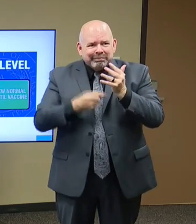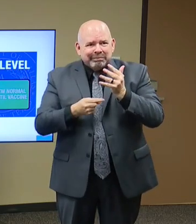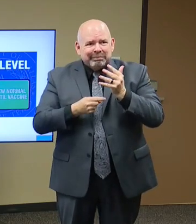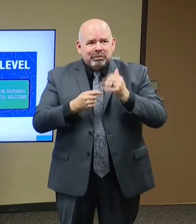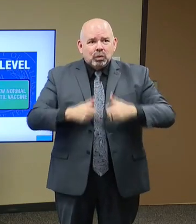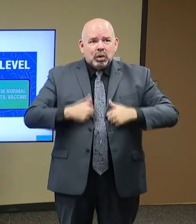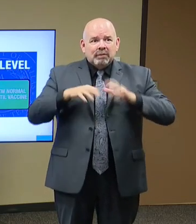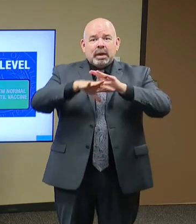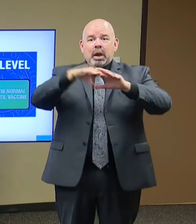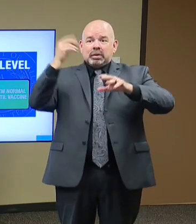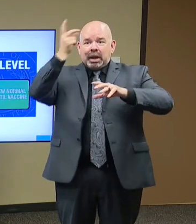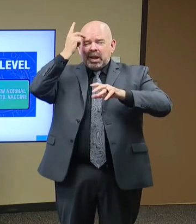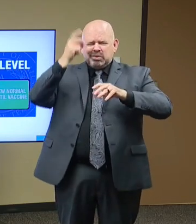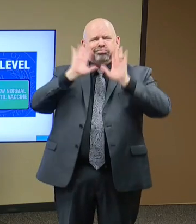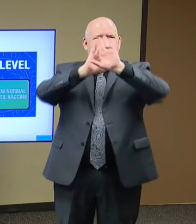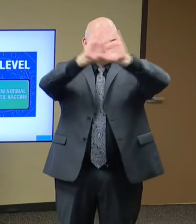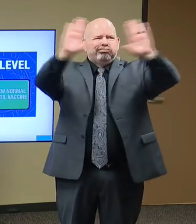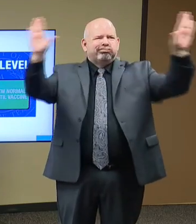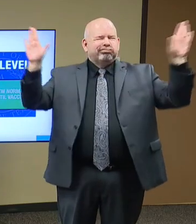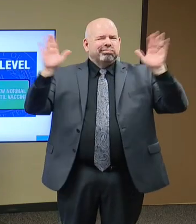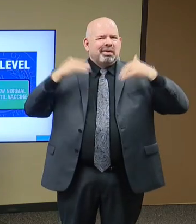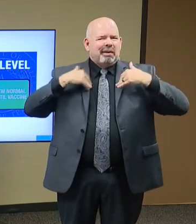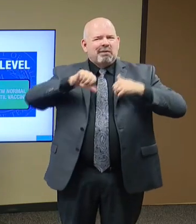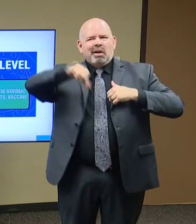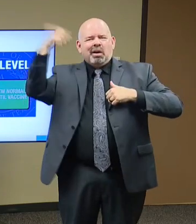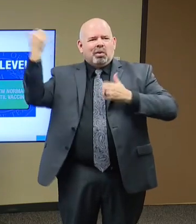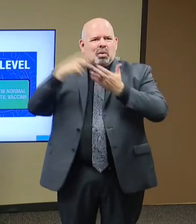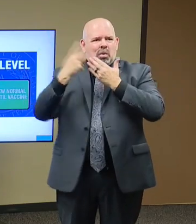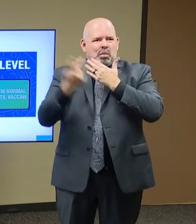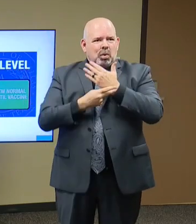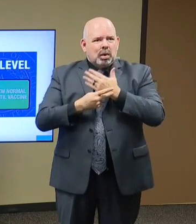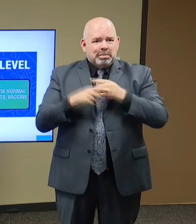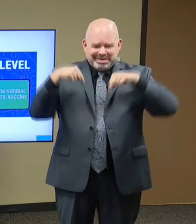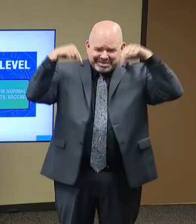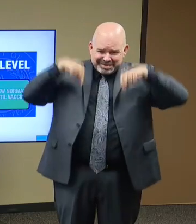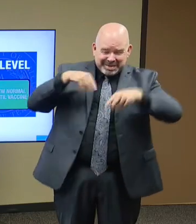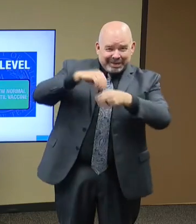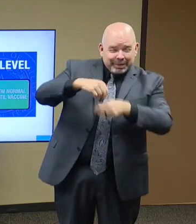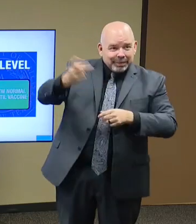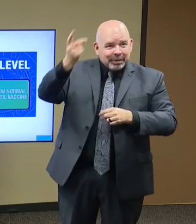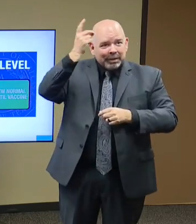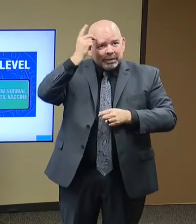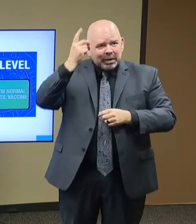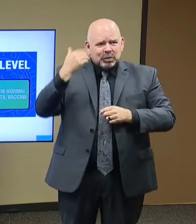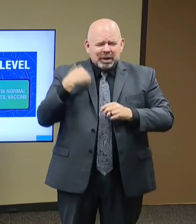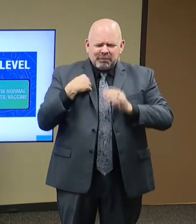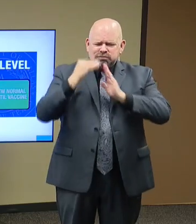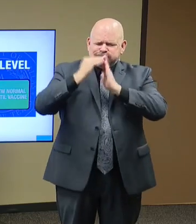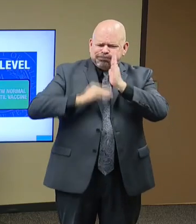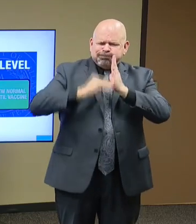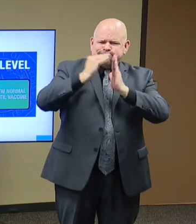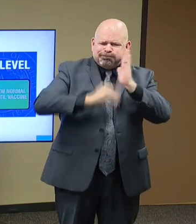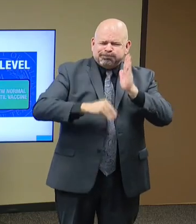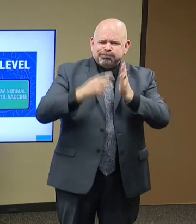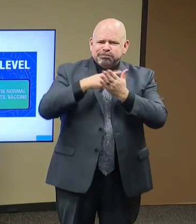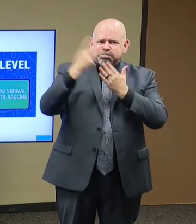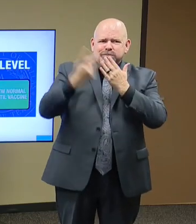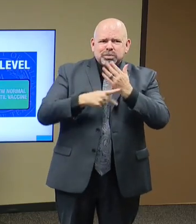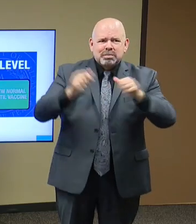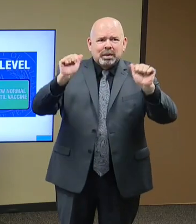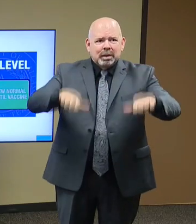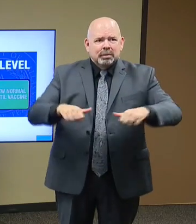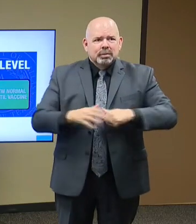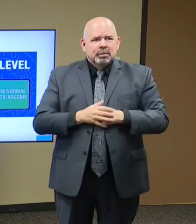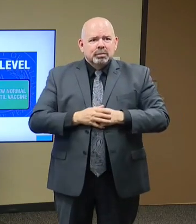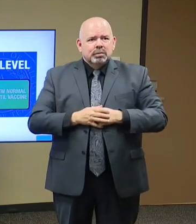available. It's a rolling application, then there's a rolling lottery system that complements, I think the city has